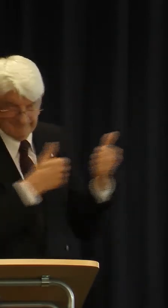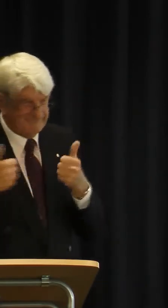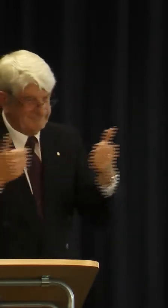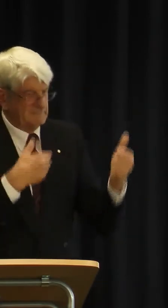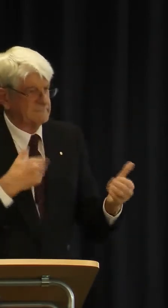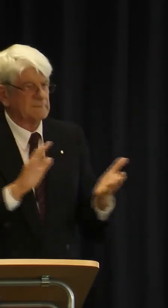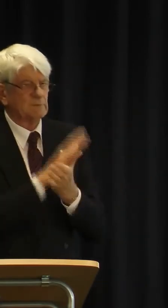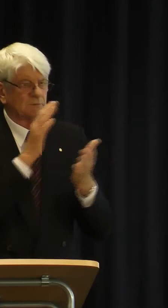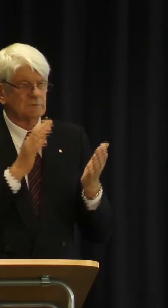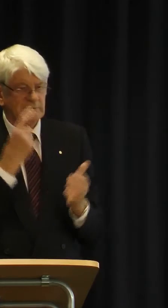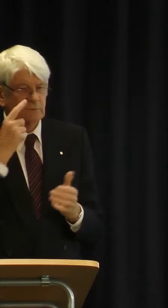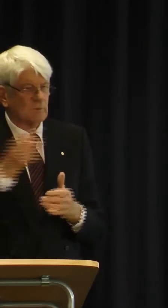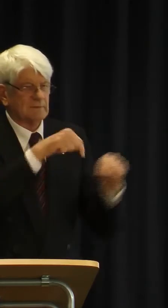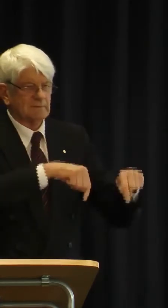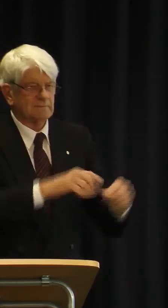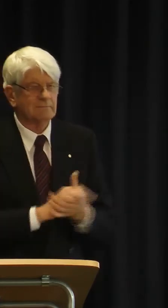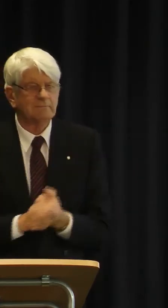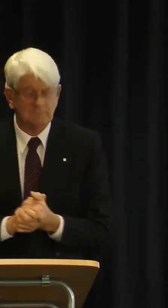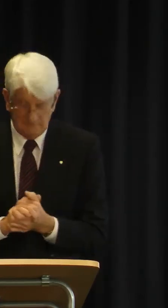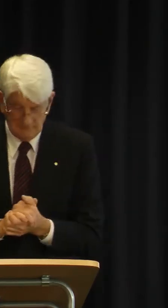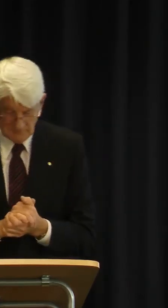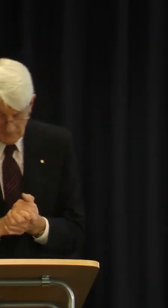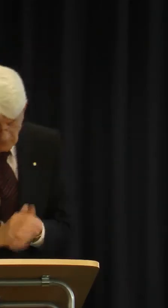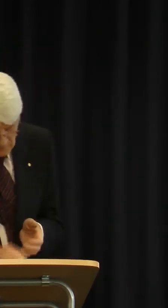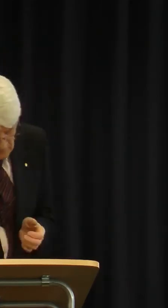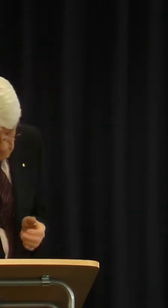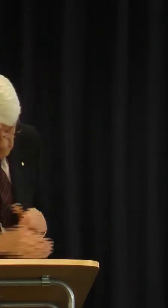Lovely to see all of you here. I really am very pleased.